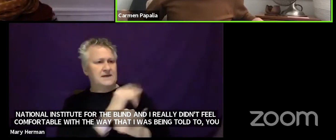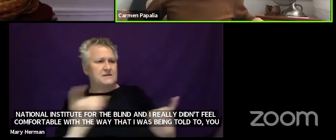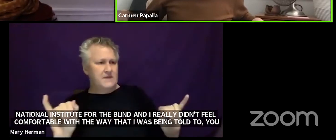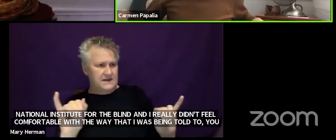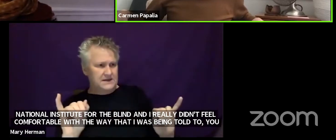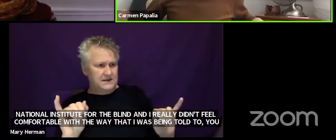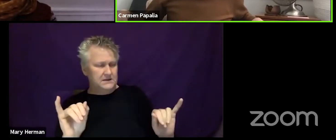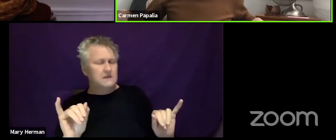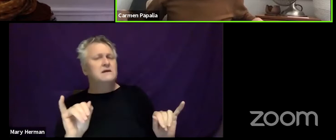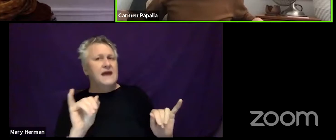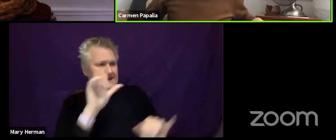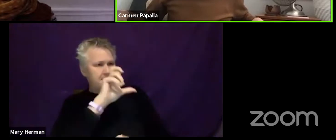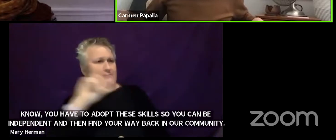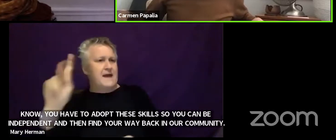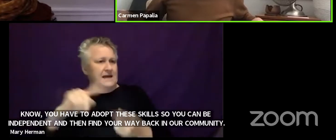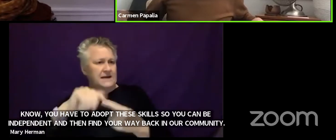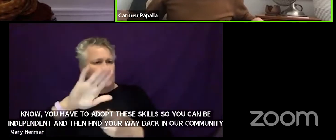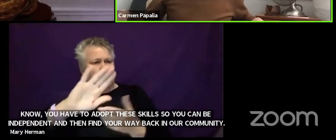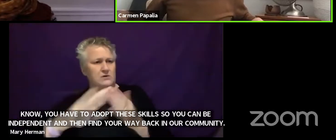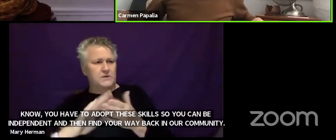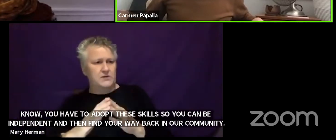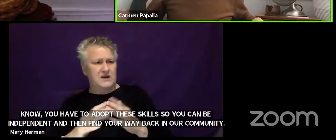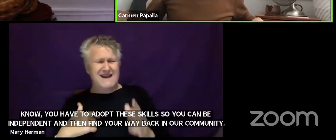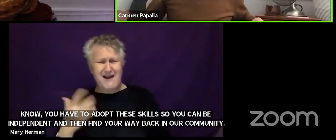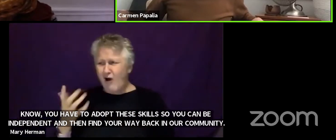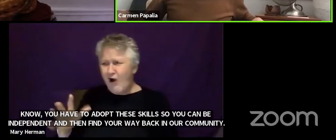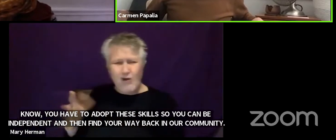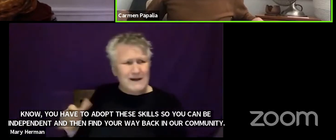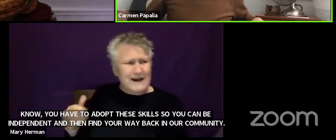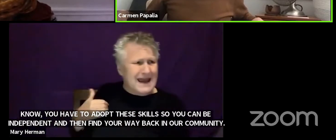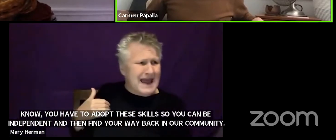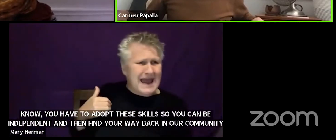connections within my community, and I already had, like,